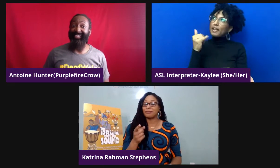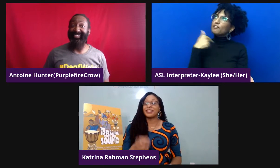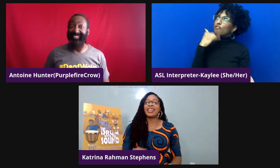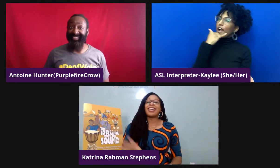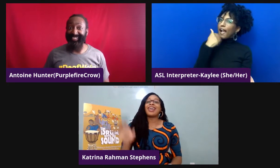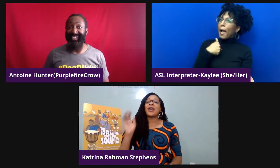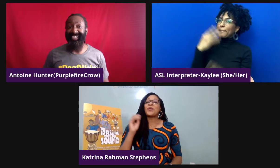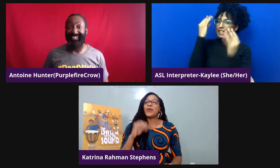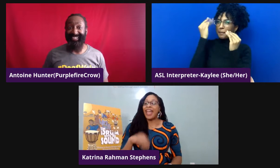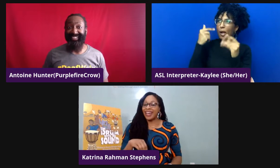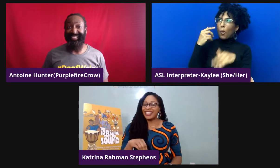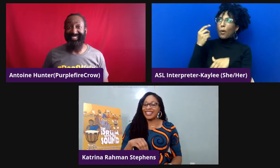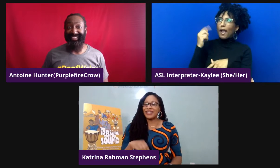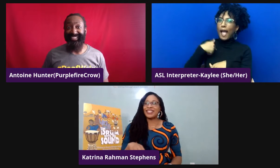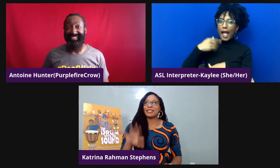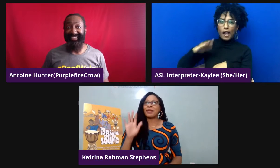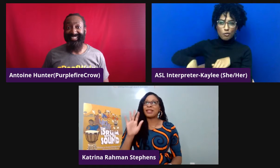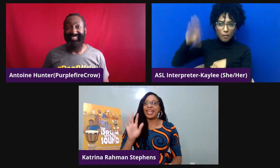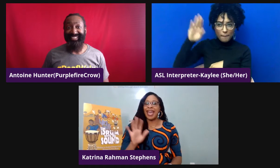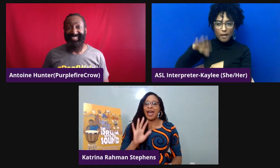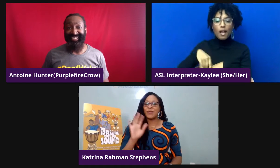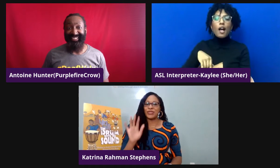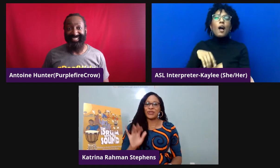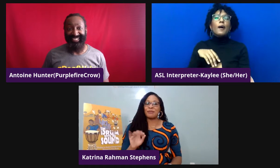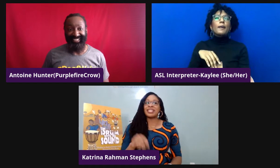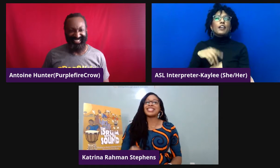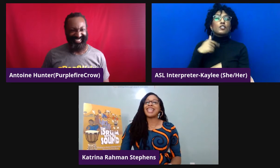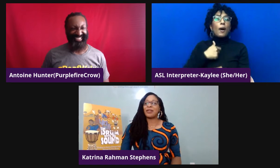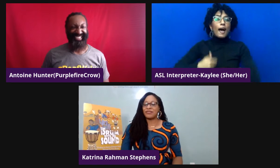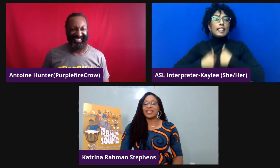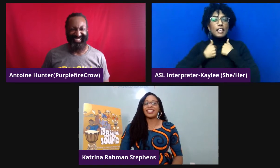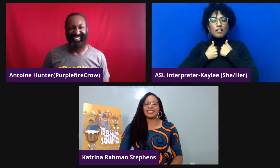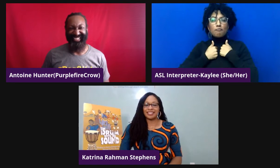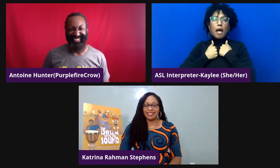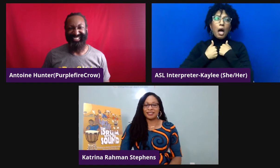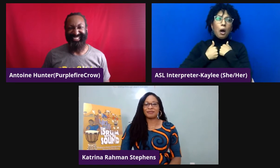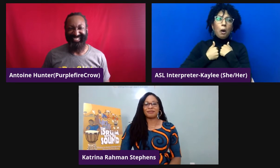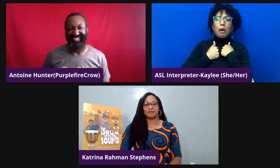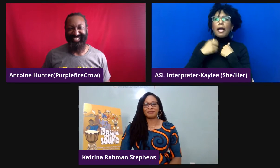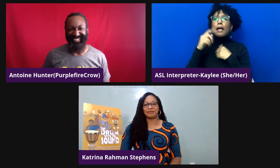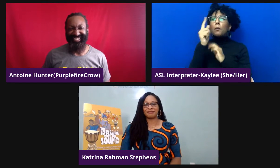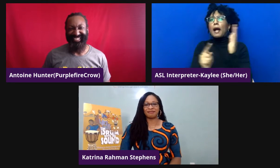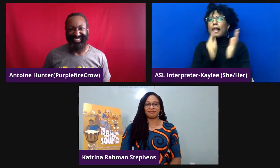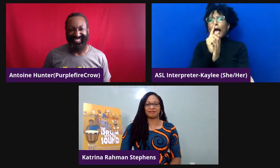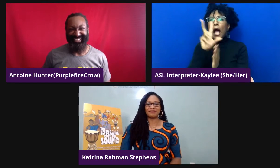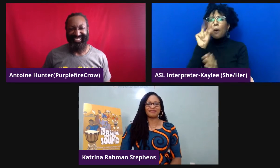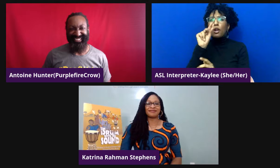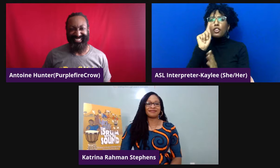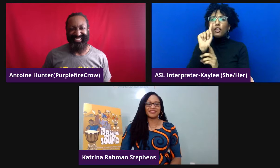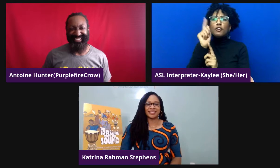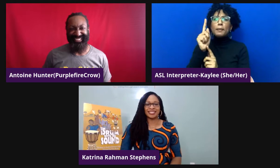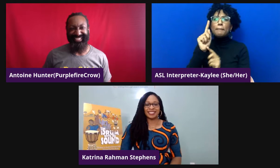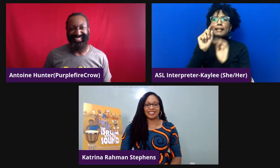hometown. Where I live is maybe like an hour and 30 minutes south of Atlanta.